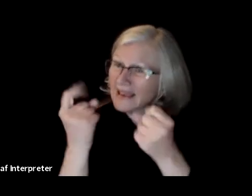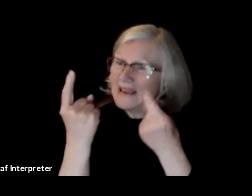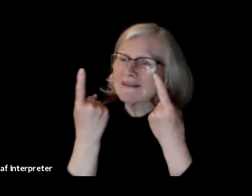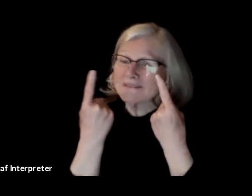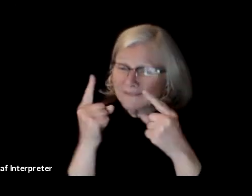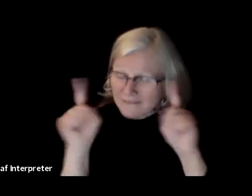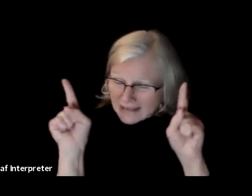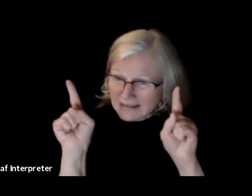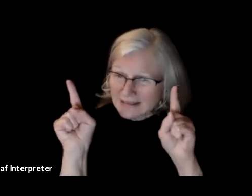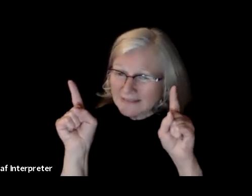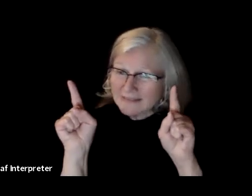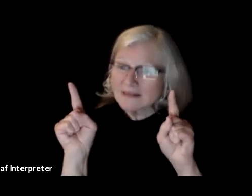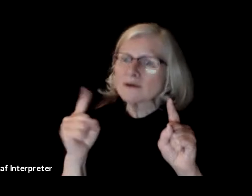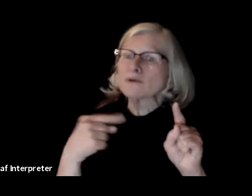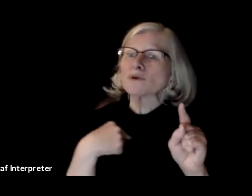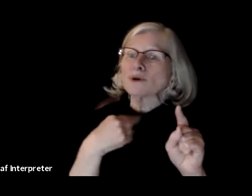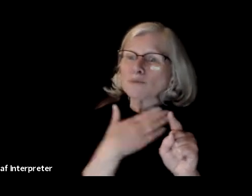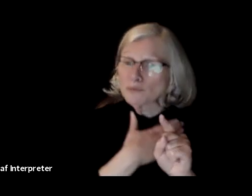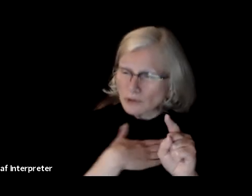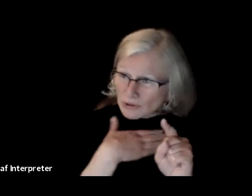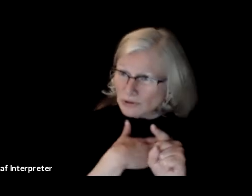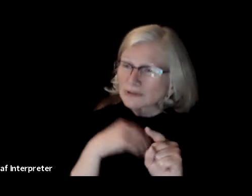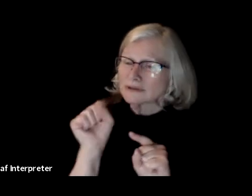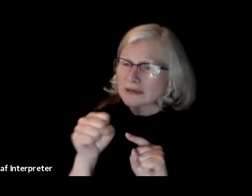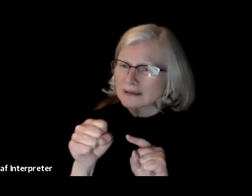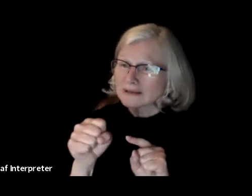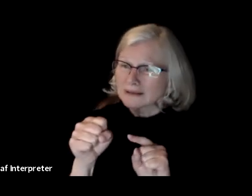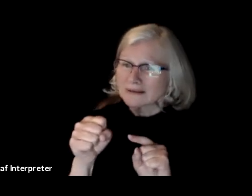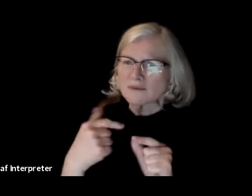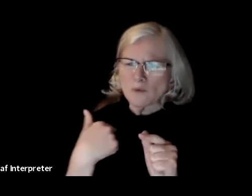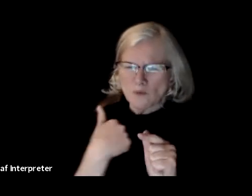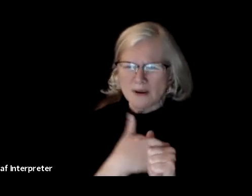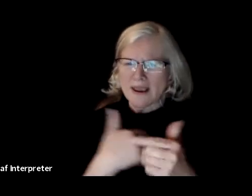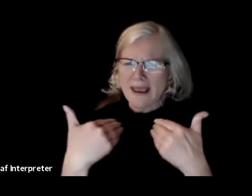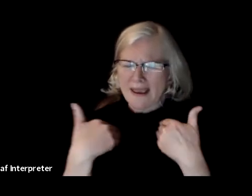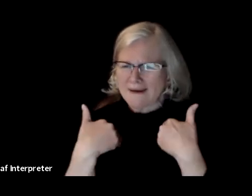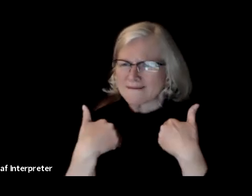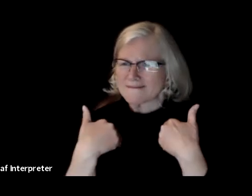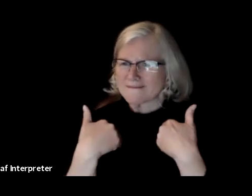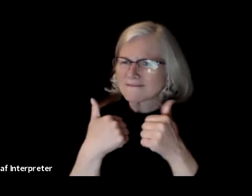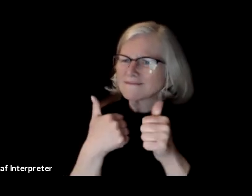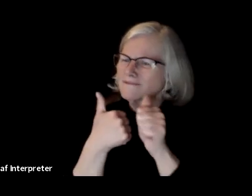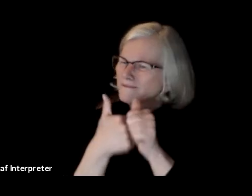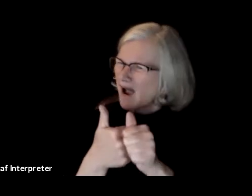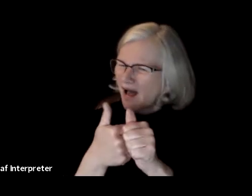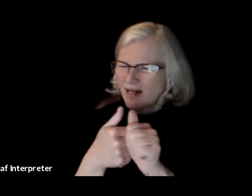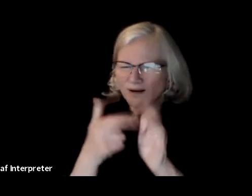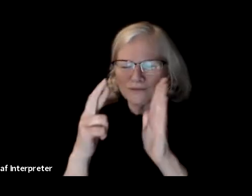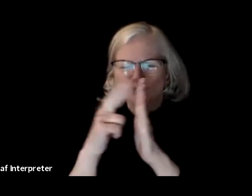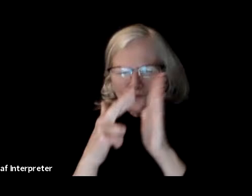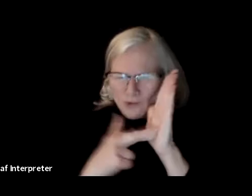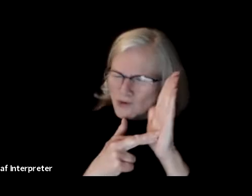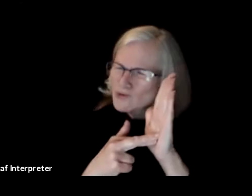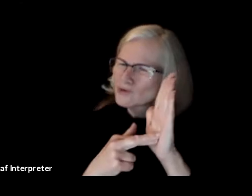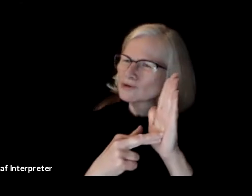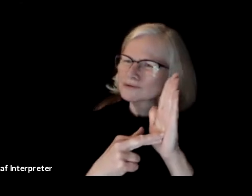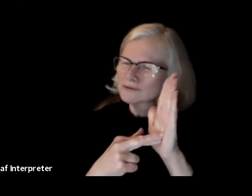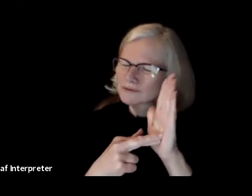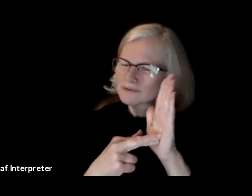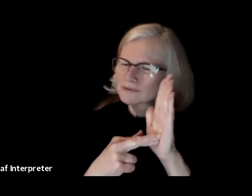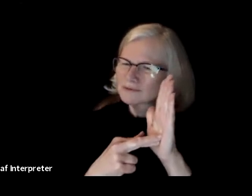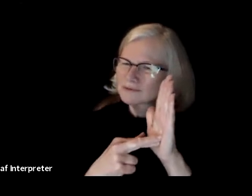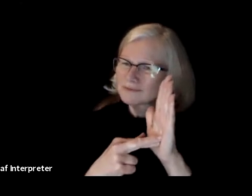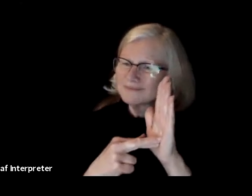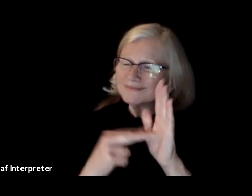fact that regulatory process is being carefully followed. But I think